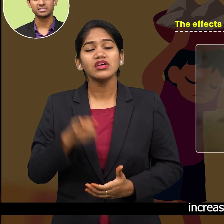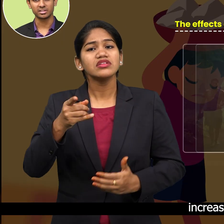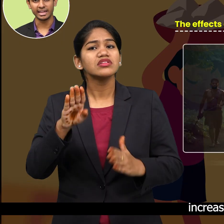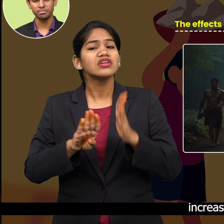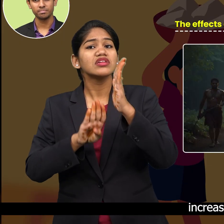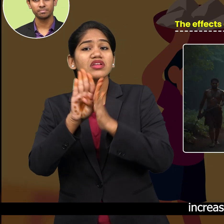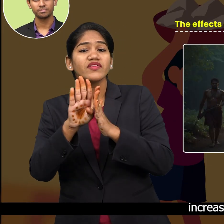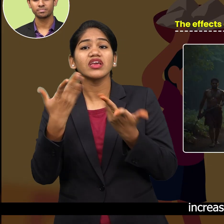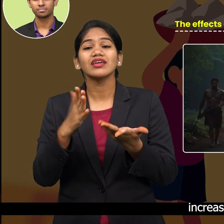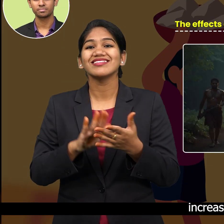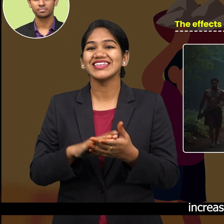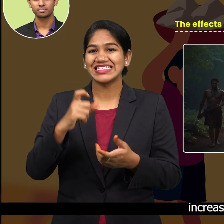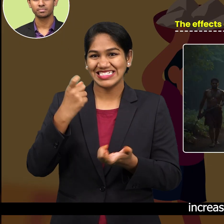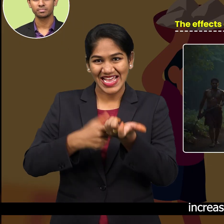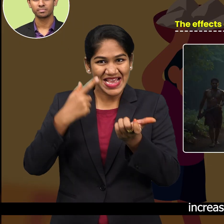increased crime,